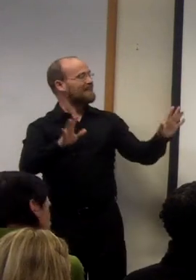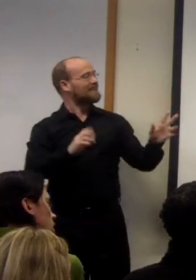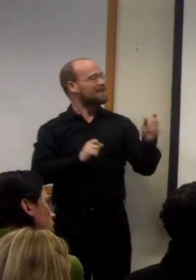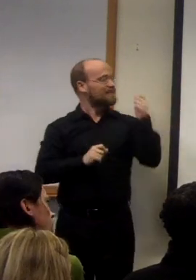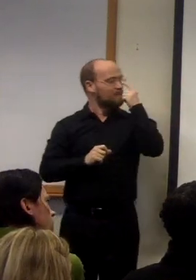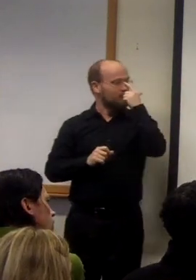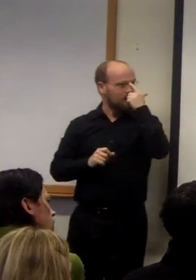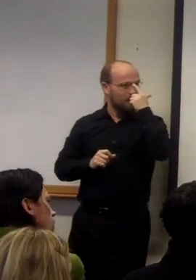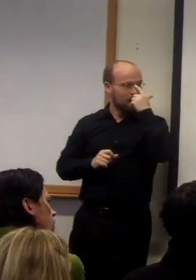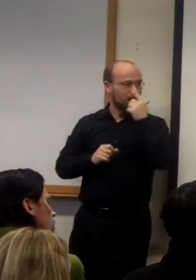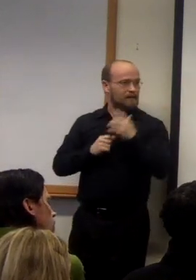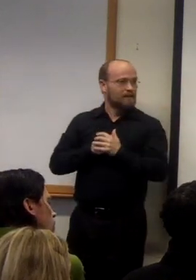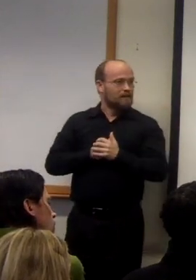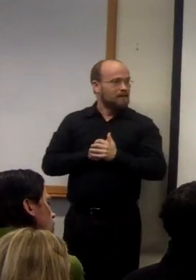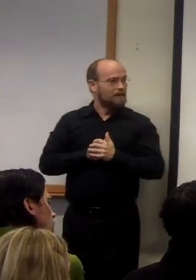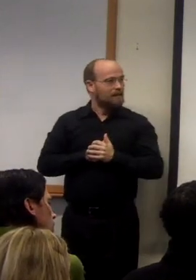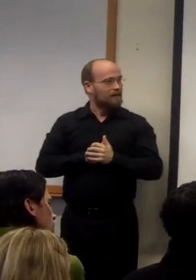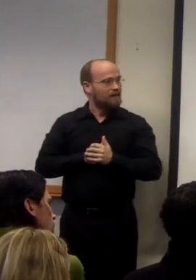So essentially,